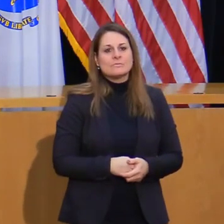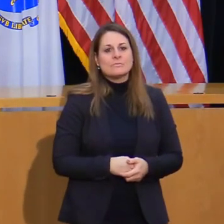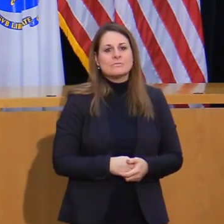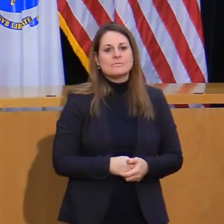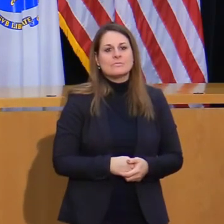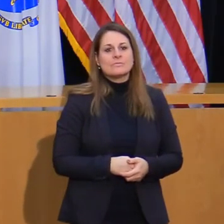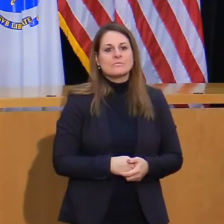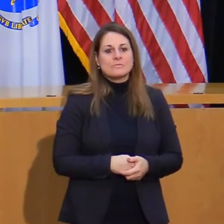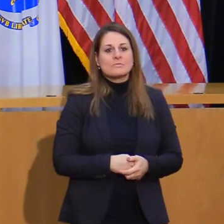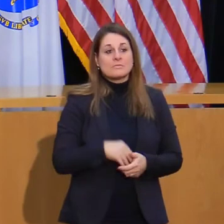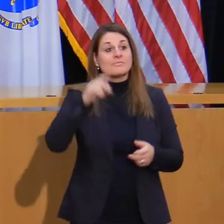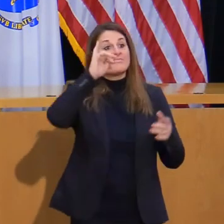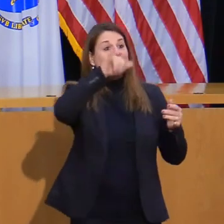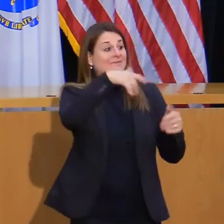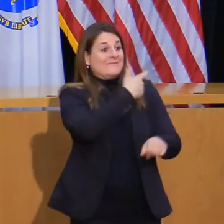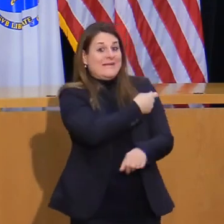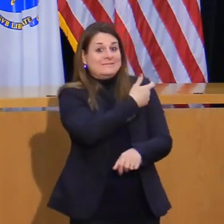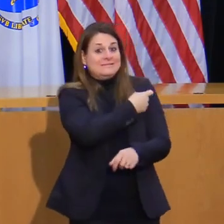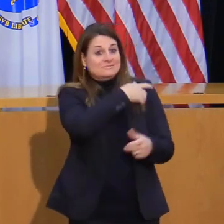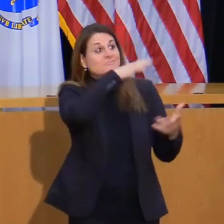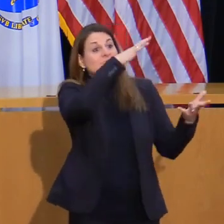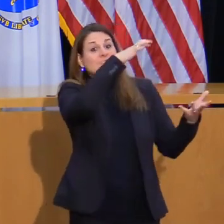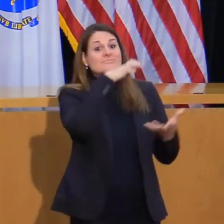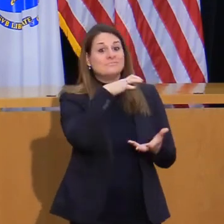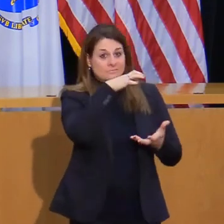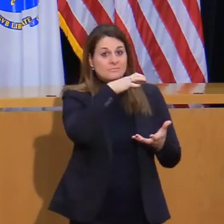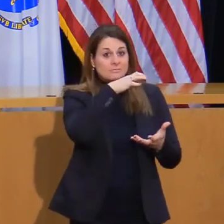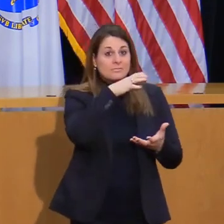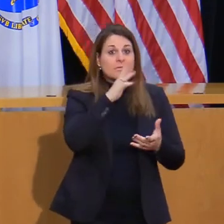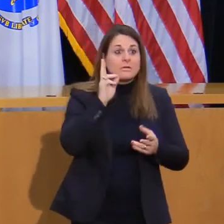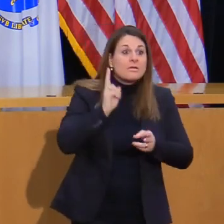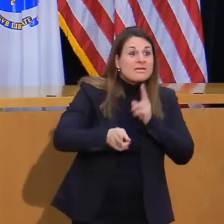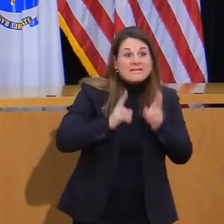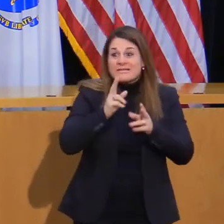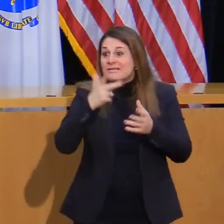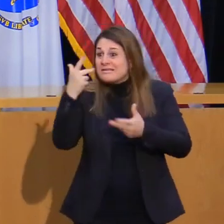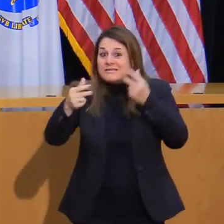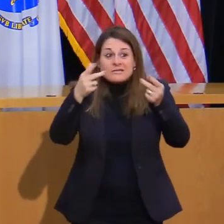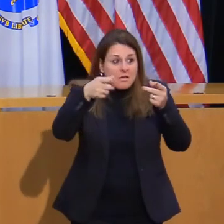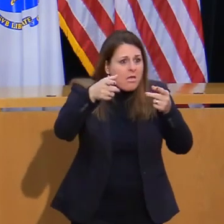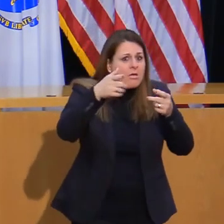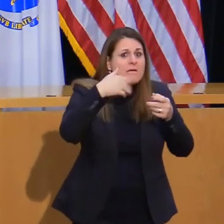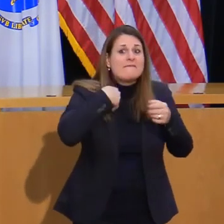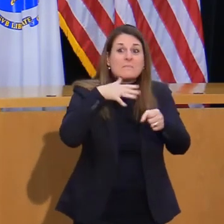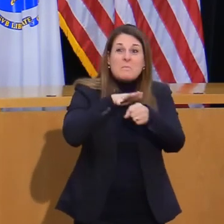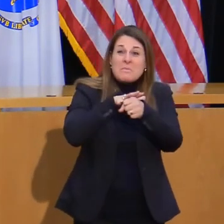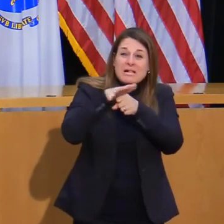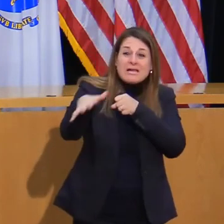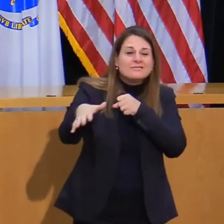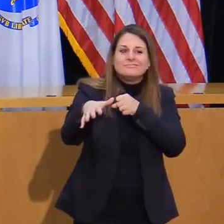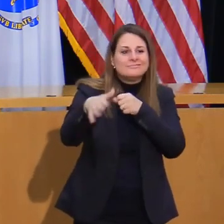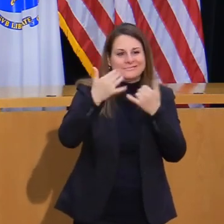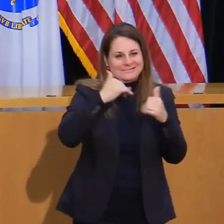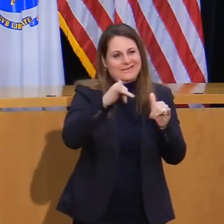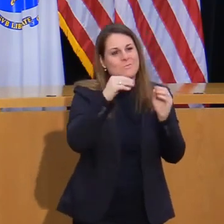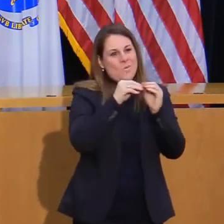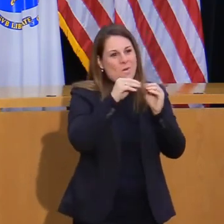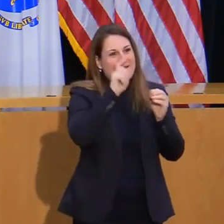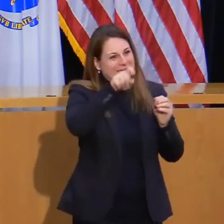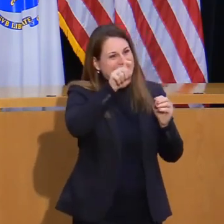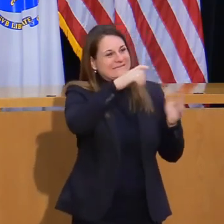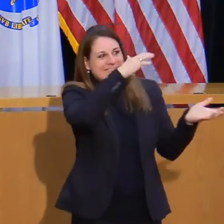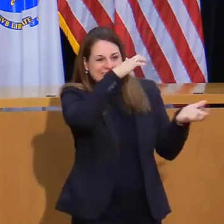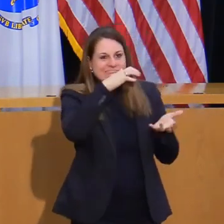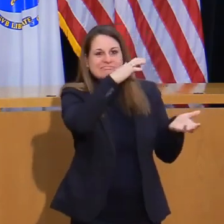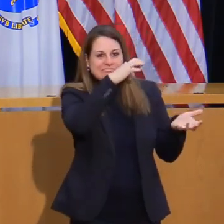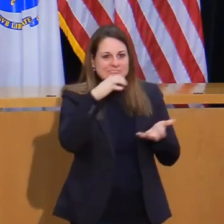supply remains constrained. To ensure that we can stay on track and beat back the virus, provide vaccines, and get back